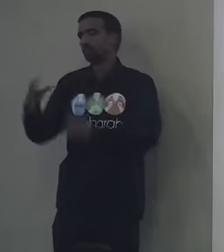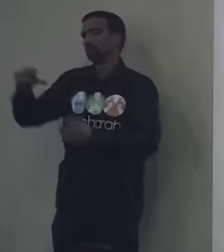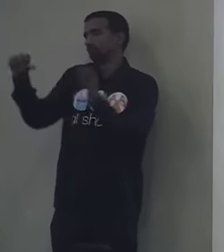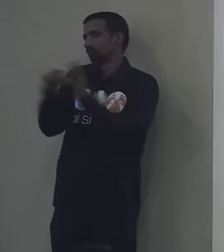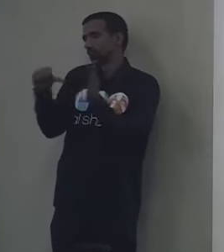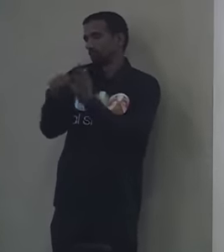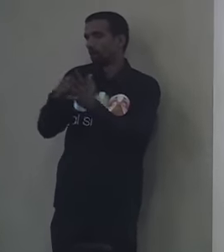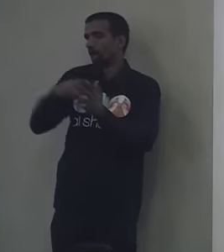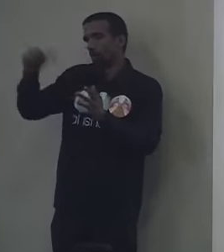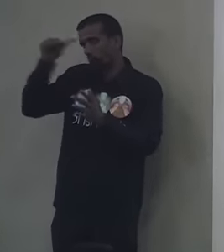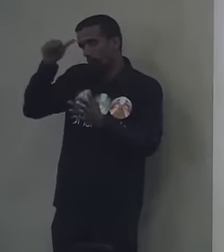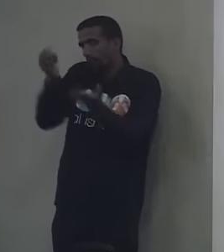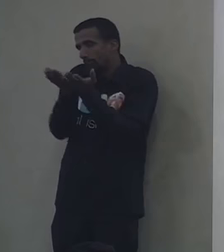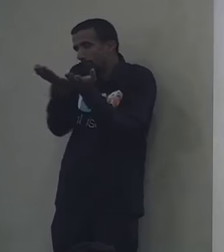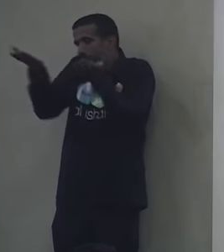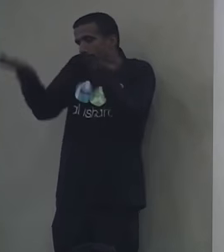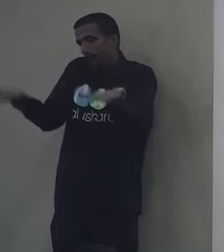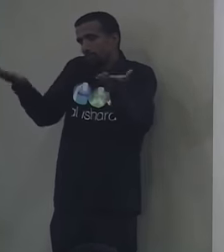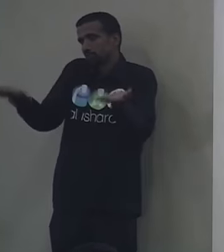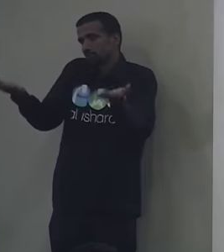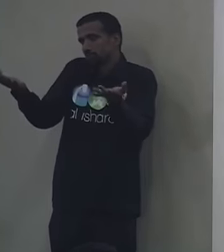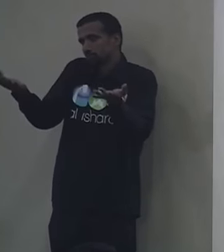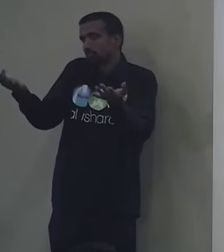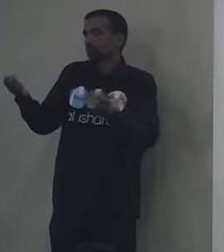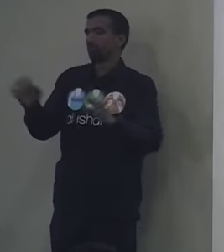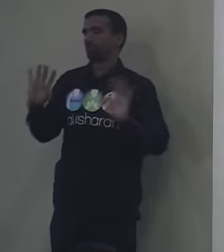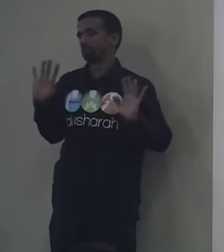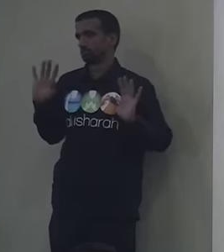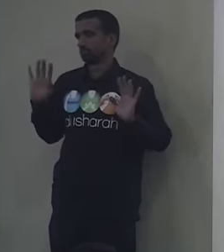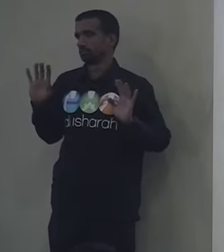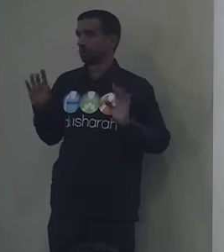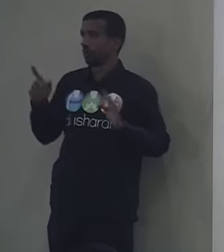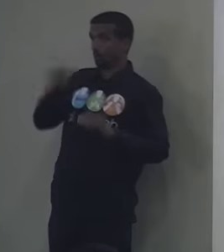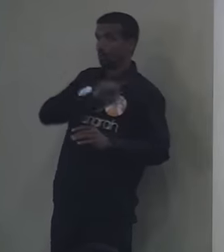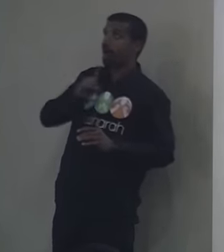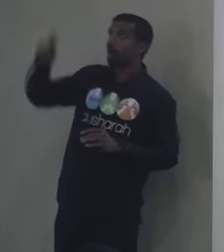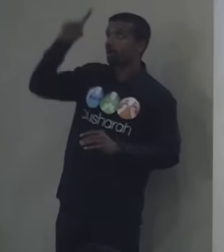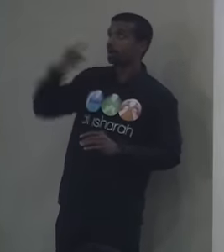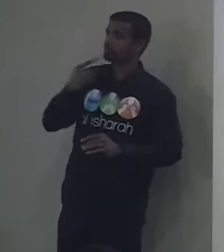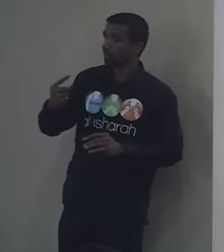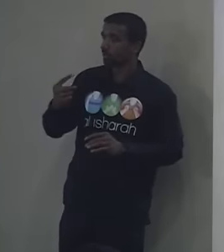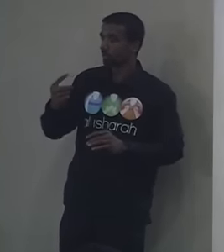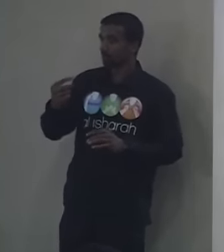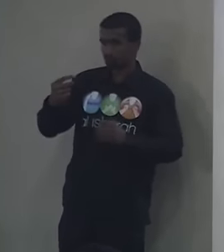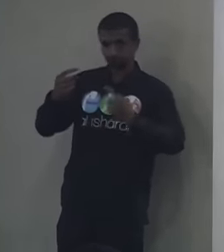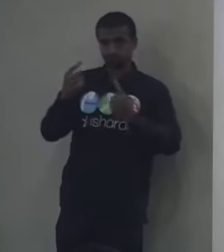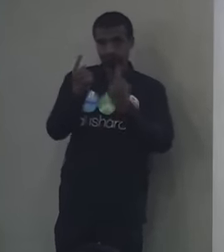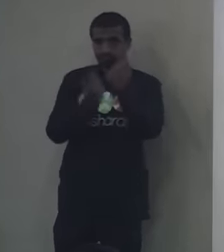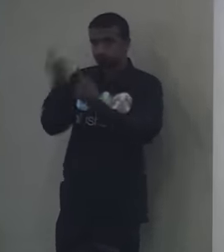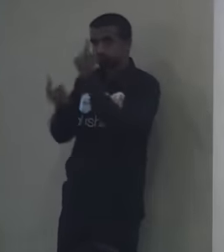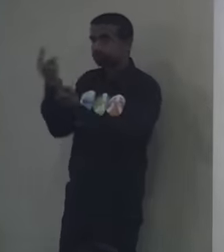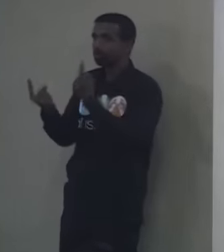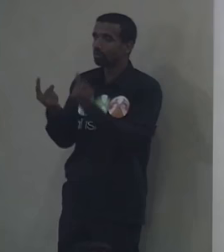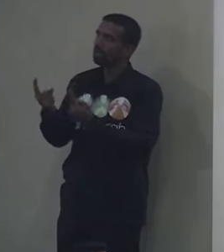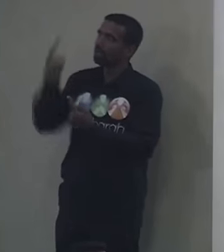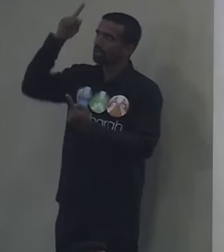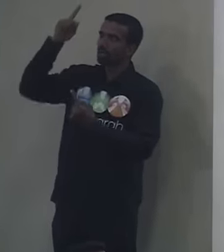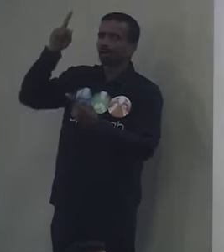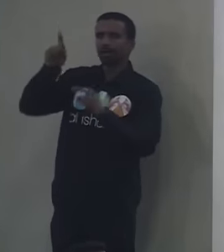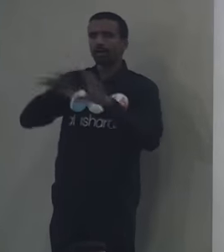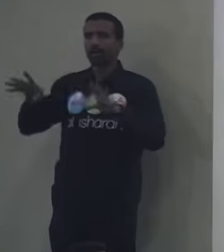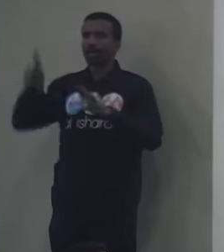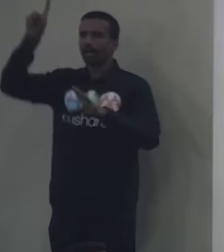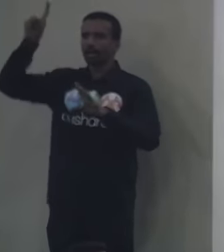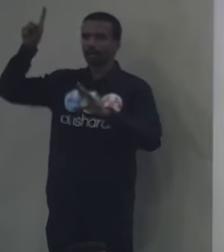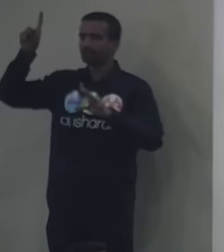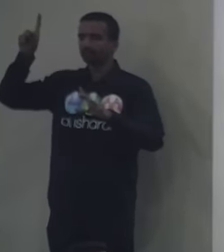of the surah. It's the scolding from Allah. This angers Allah so much. He